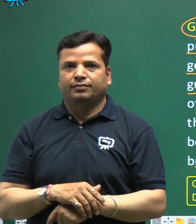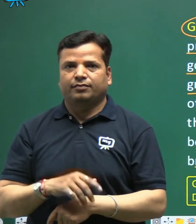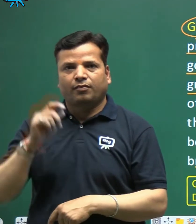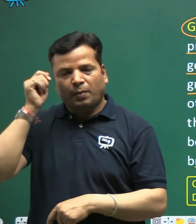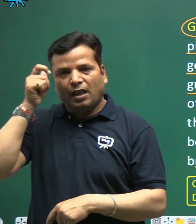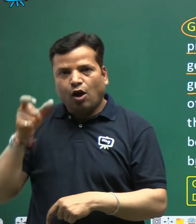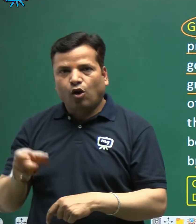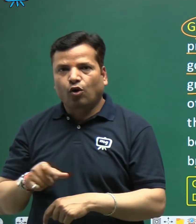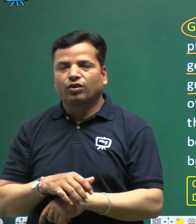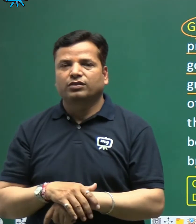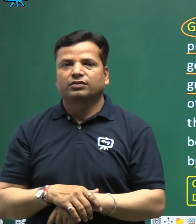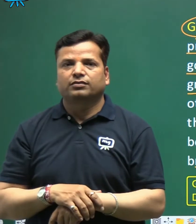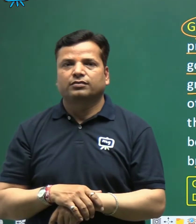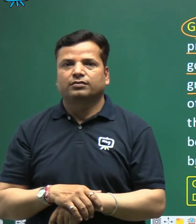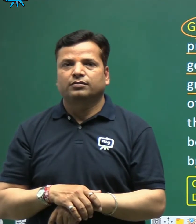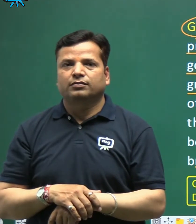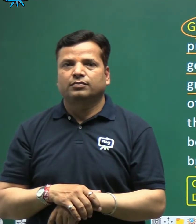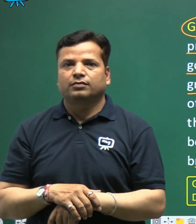lost,